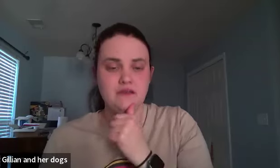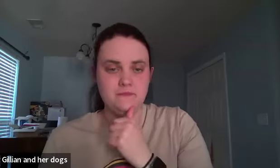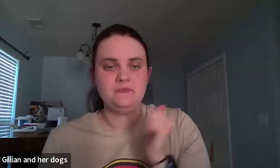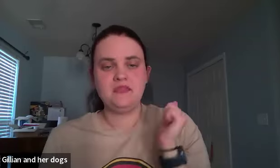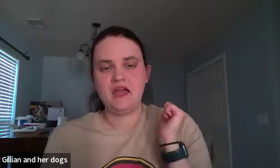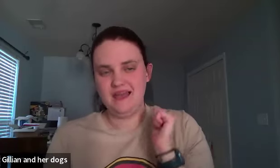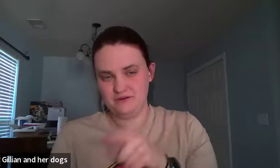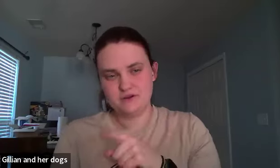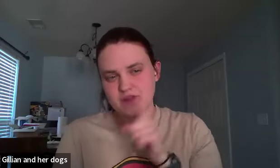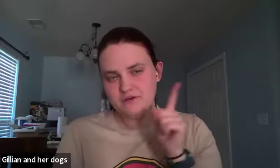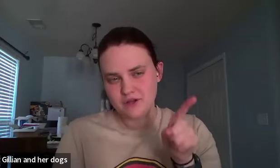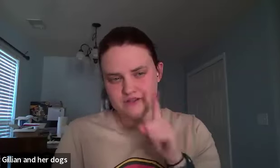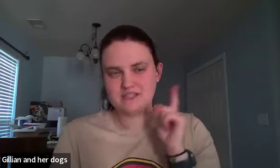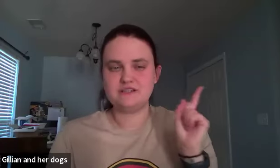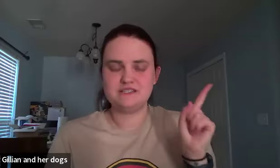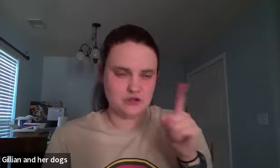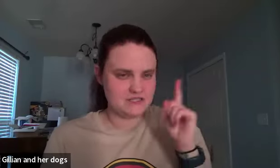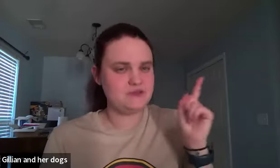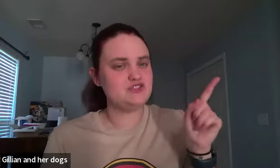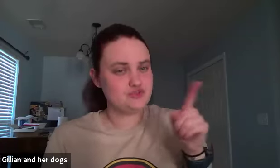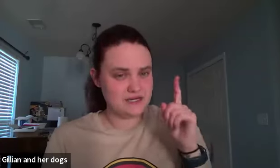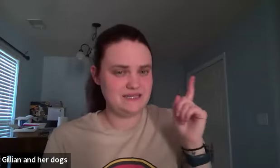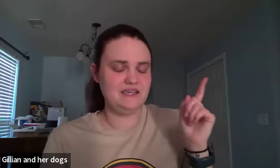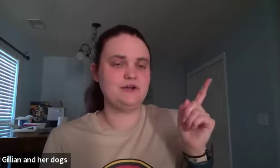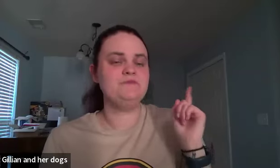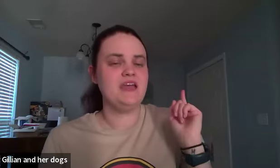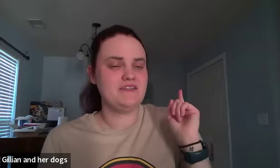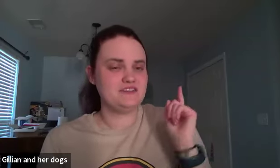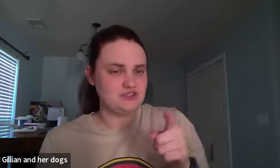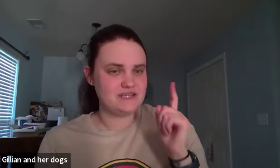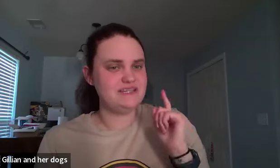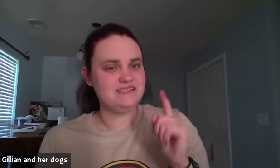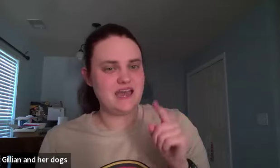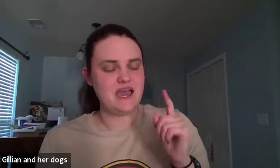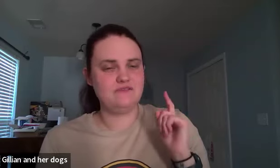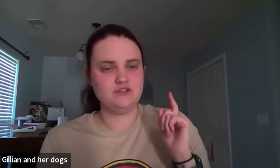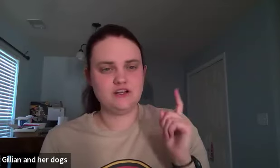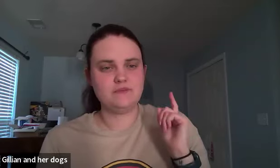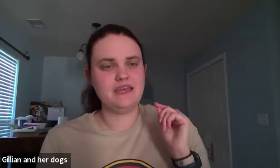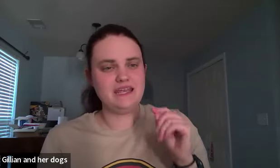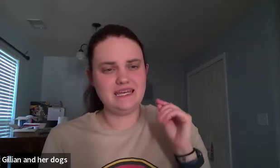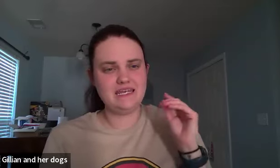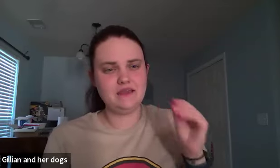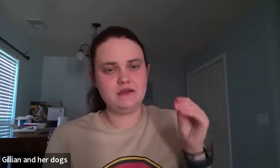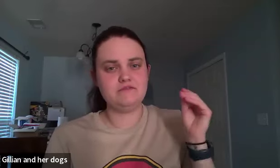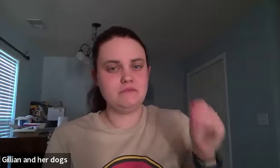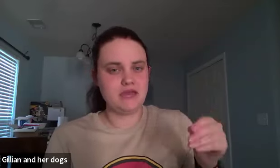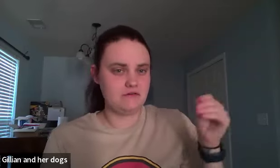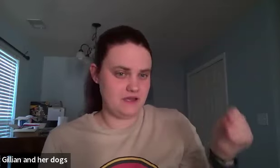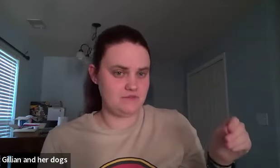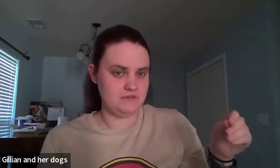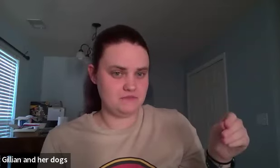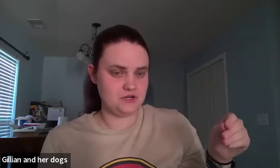All right. I don't know if y'all noticed there is starting to be a trend here. And the trend is that if you're talking about any kind of male family